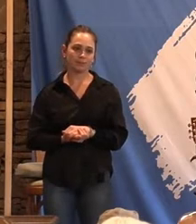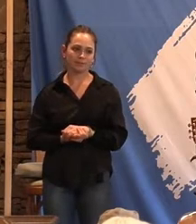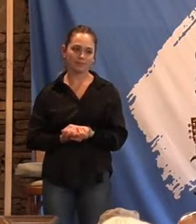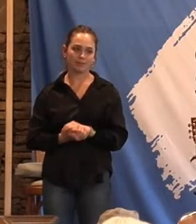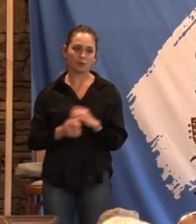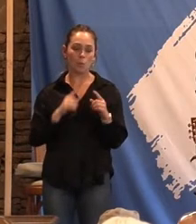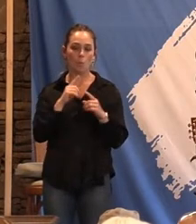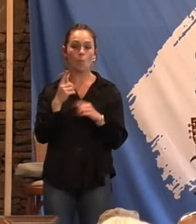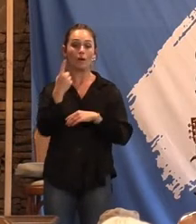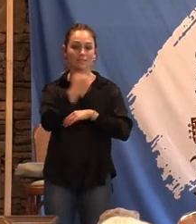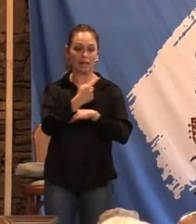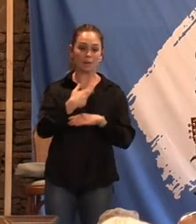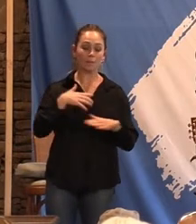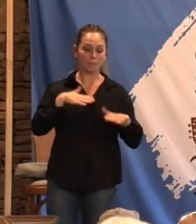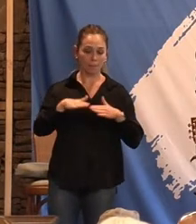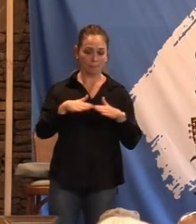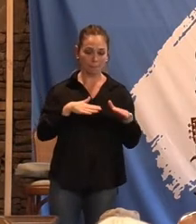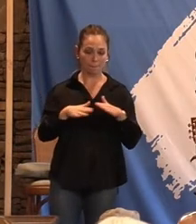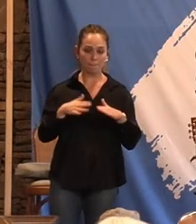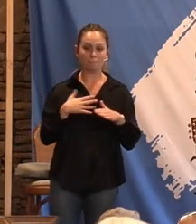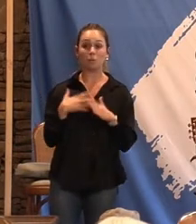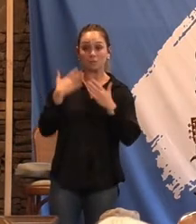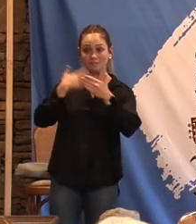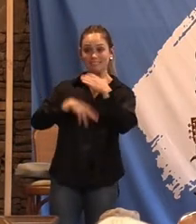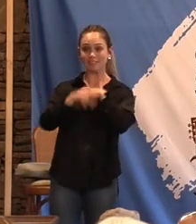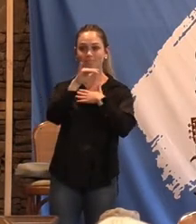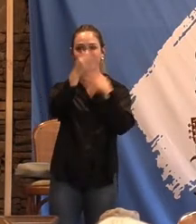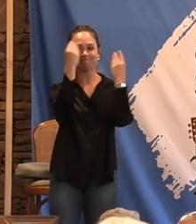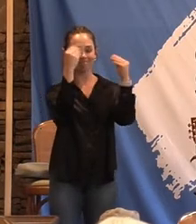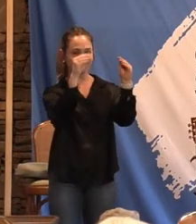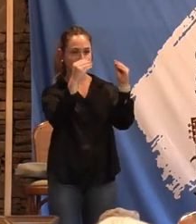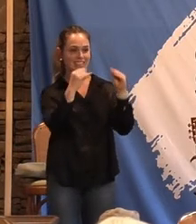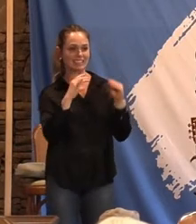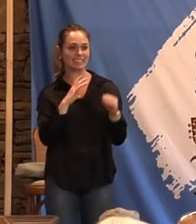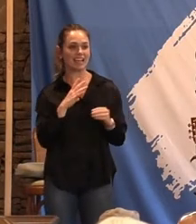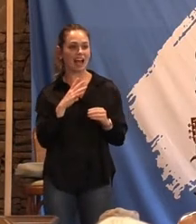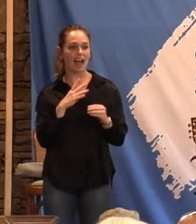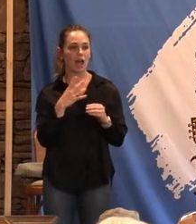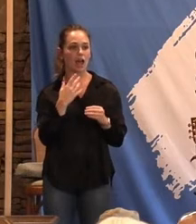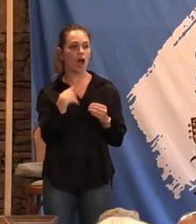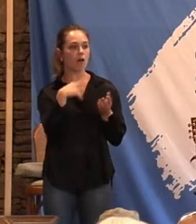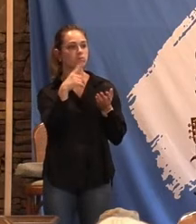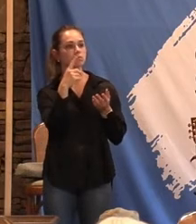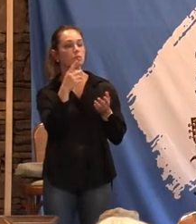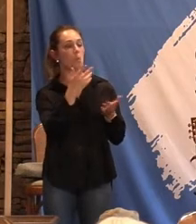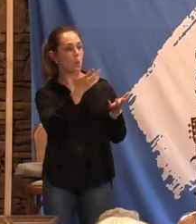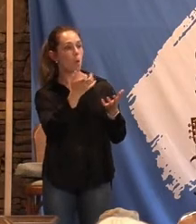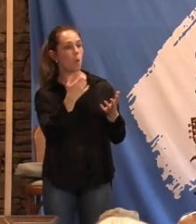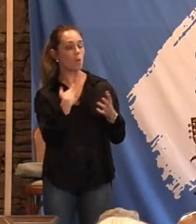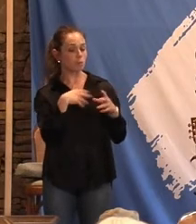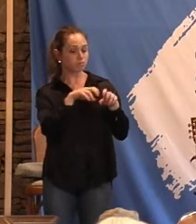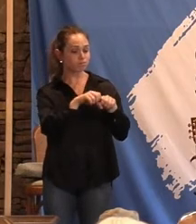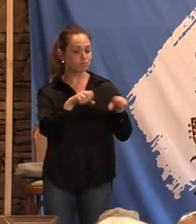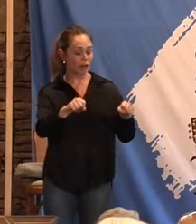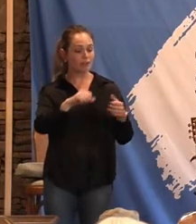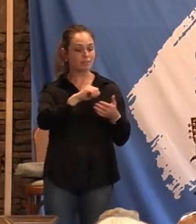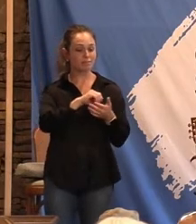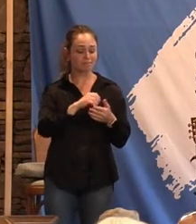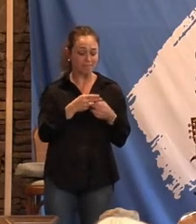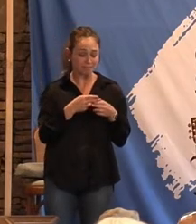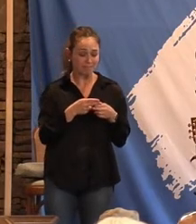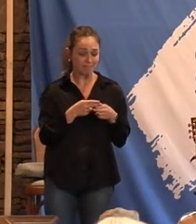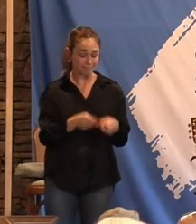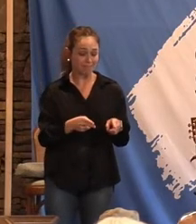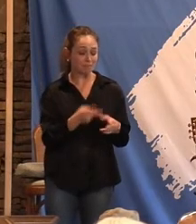One day when I was walking, I went into that store and I ordered up some sausage meat and eggs a half a score.